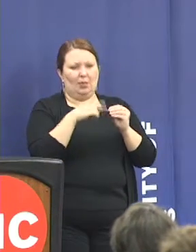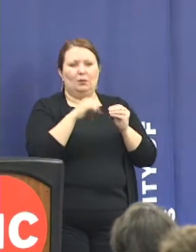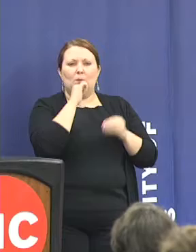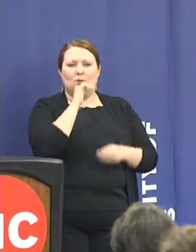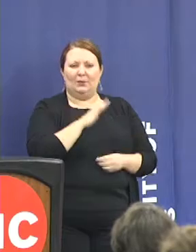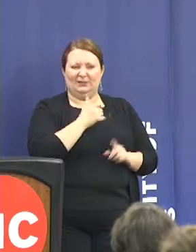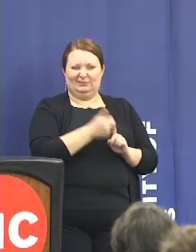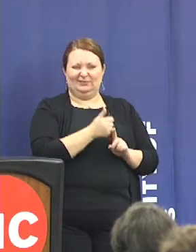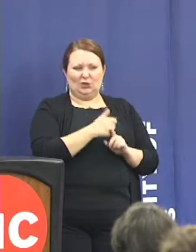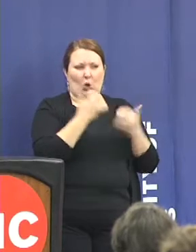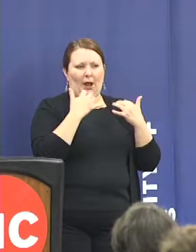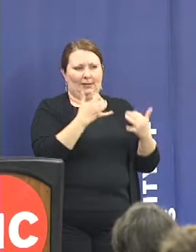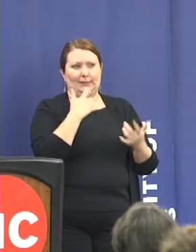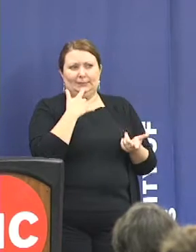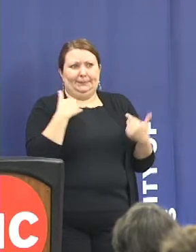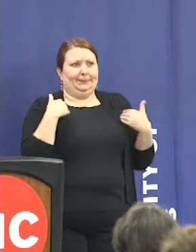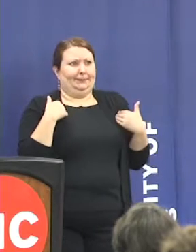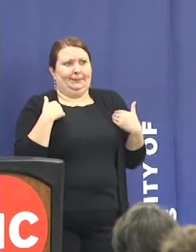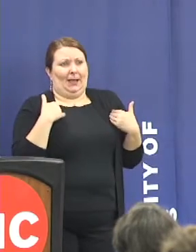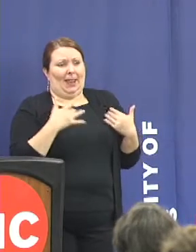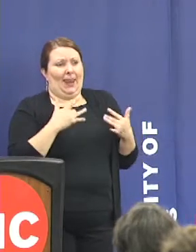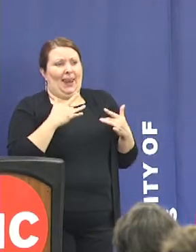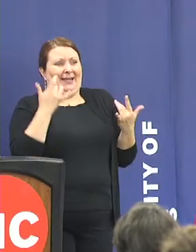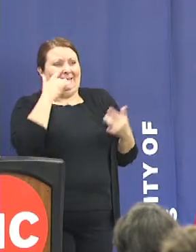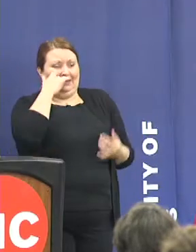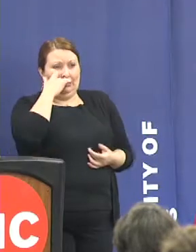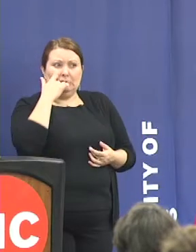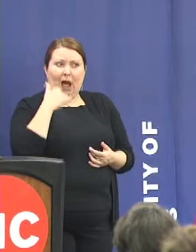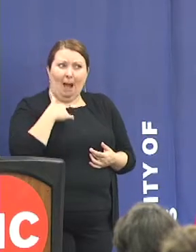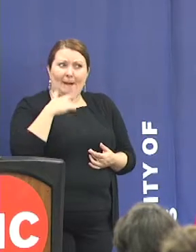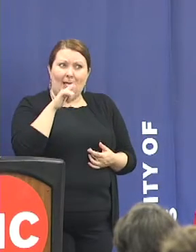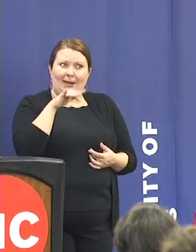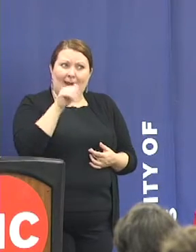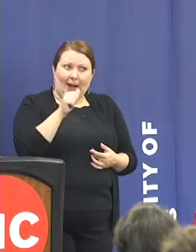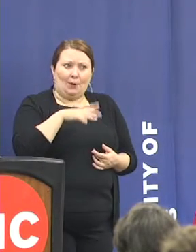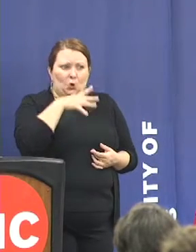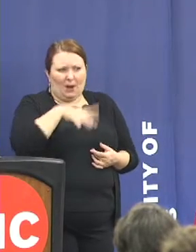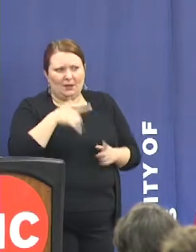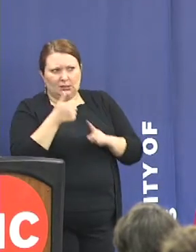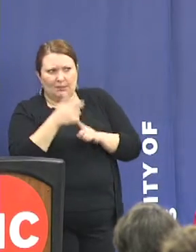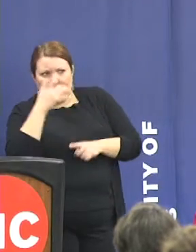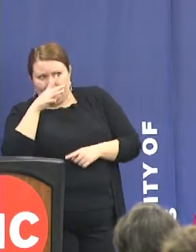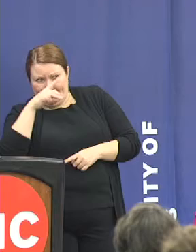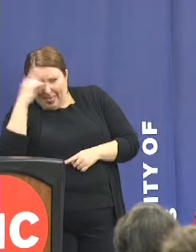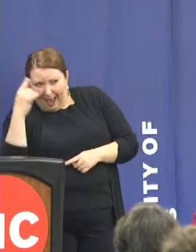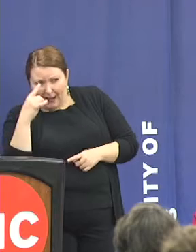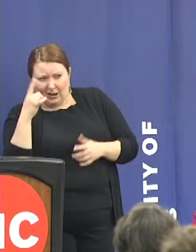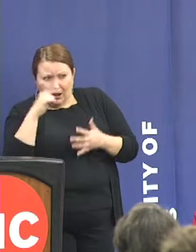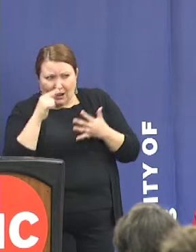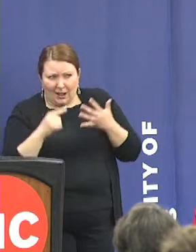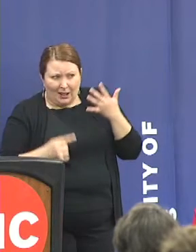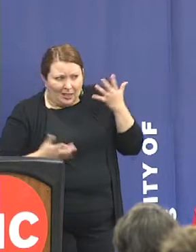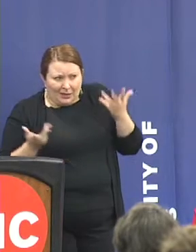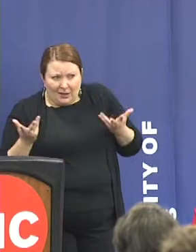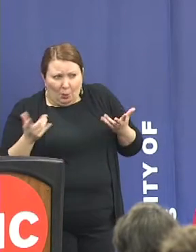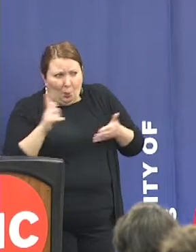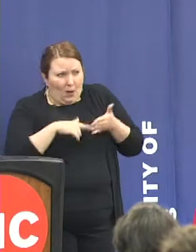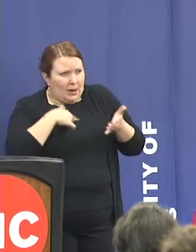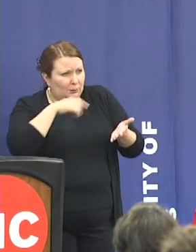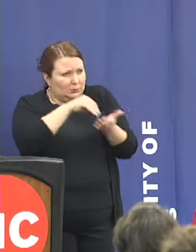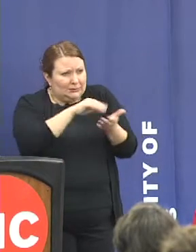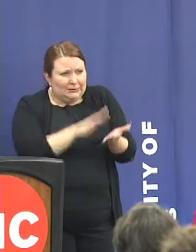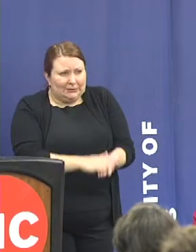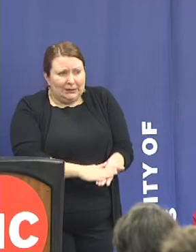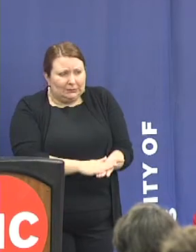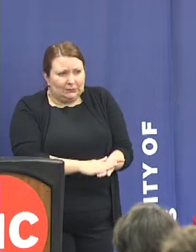woman who was in the audience, who again, very fair skin, and said, I am Latina, my grandmother was black, et cetera, et cetera. What do